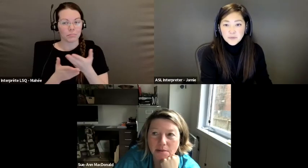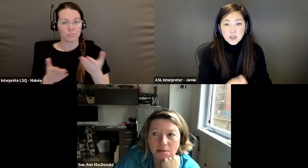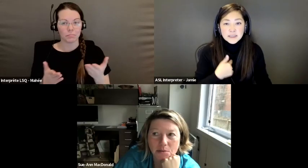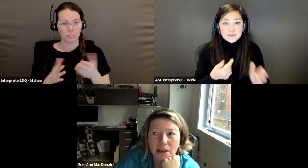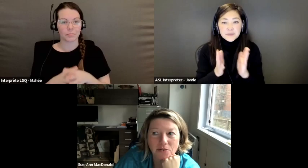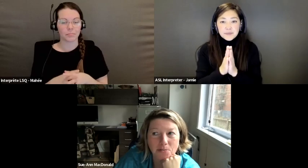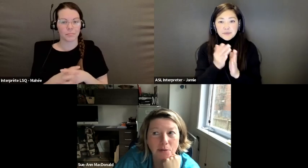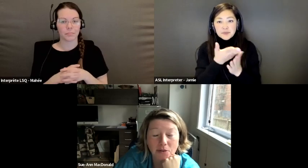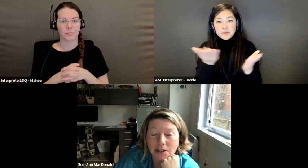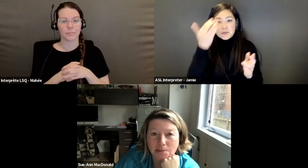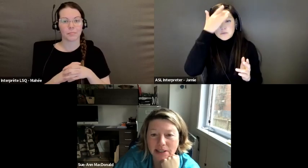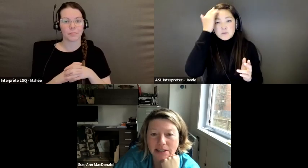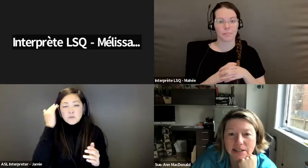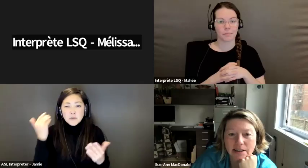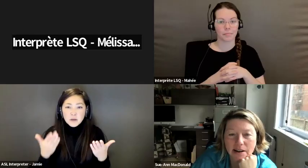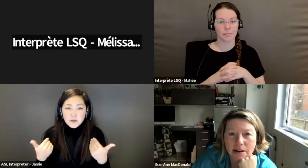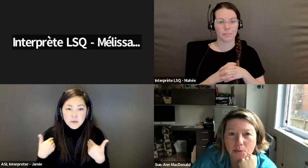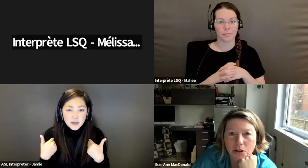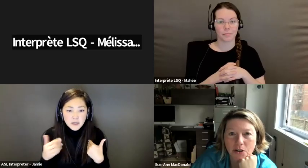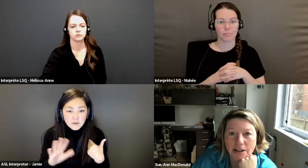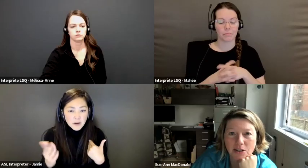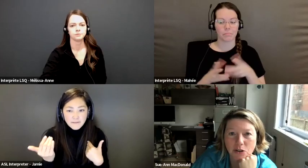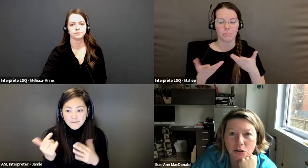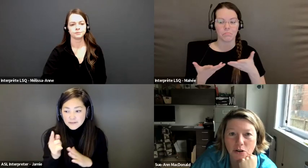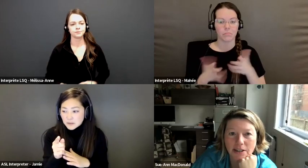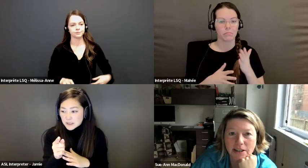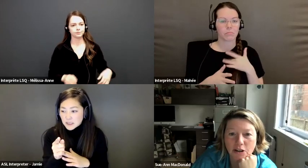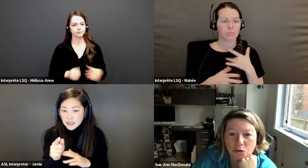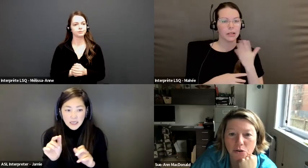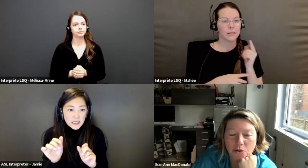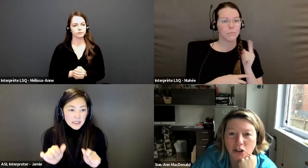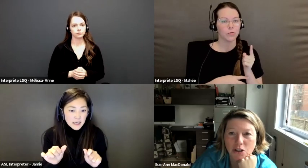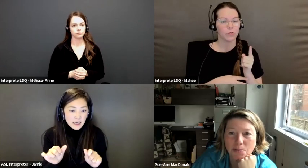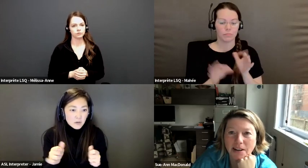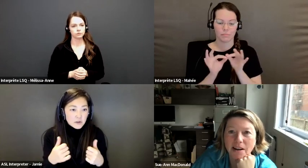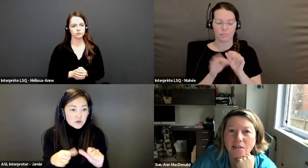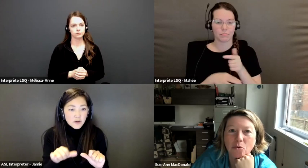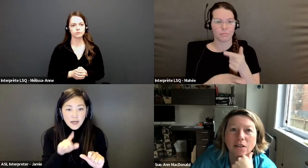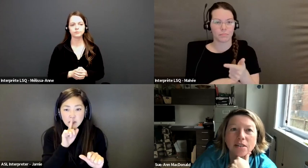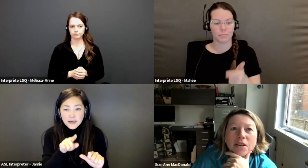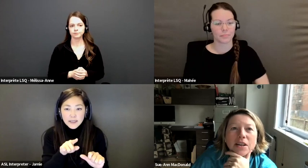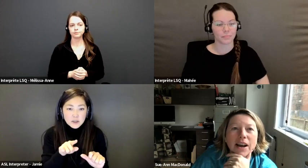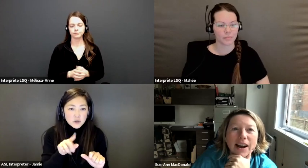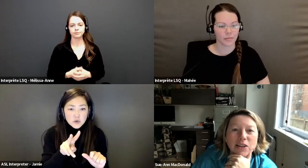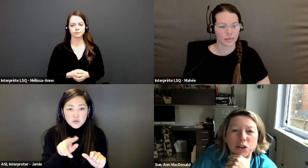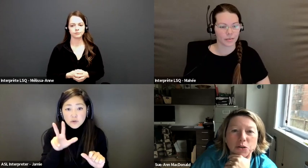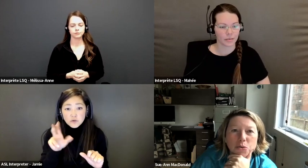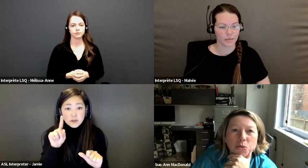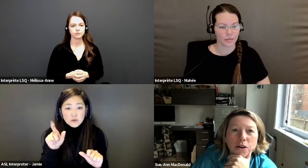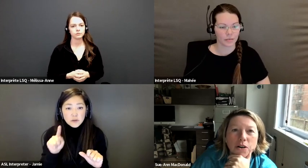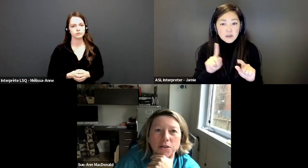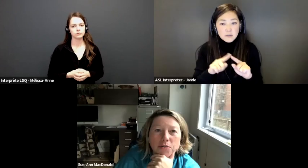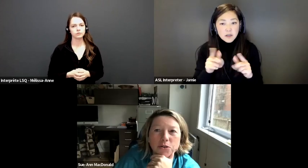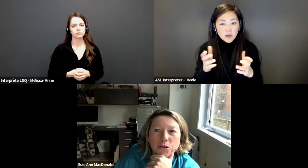maybe, we have about 15 minutes. We could answer, try and take on two or three questions, but I kind of want to ask